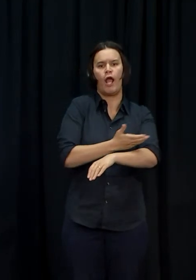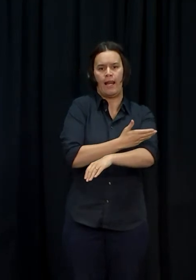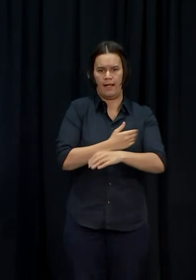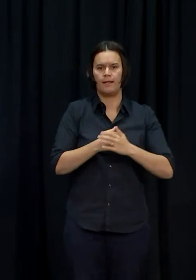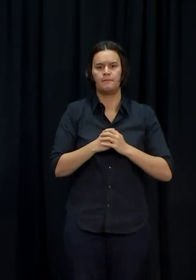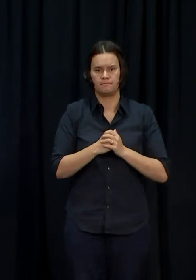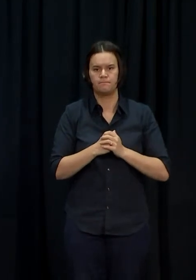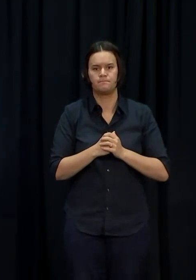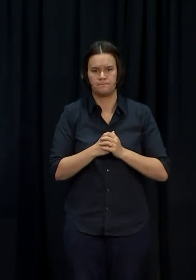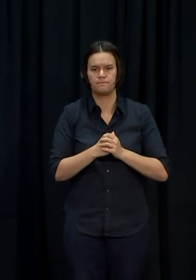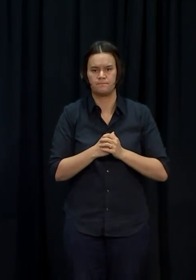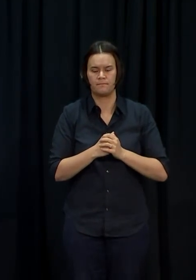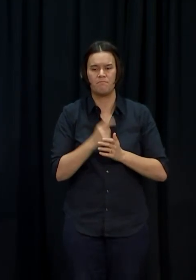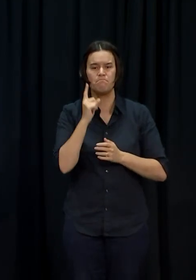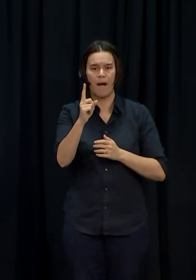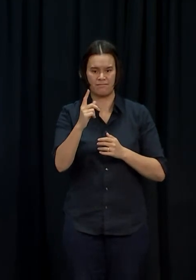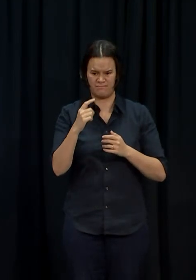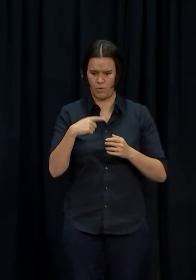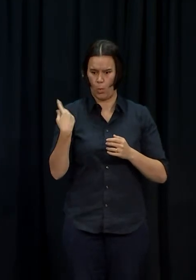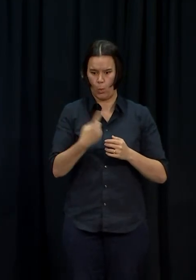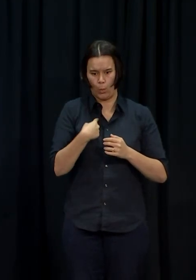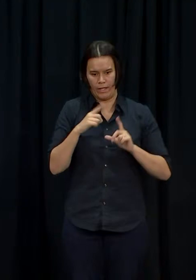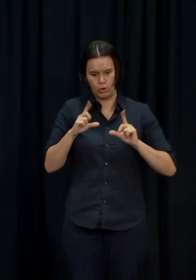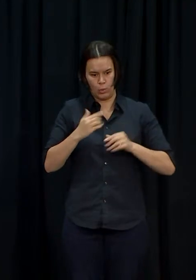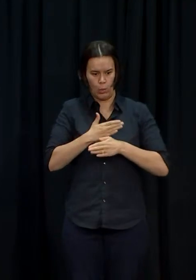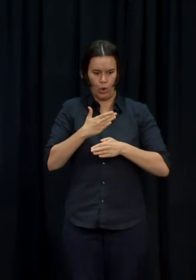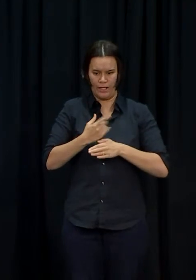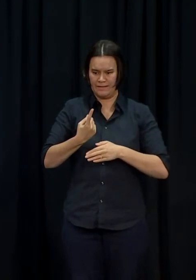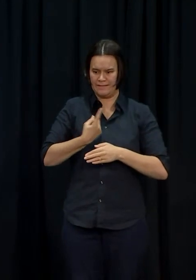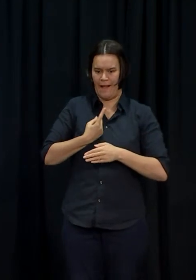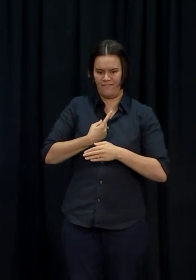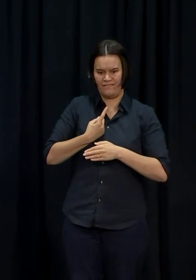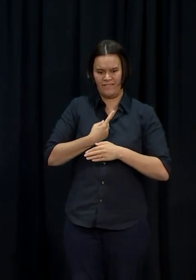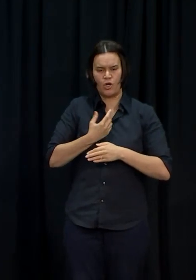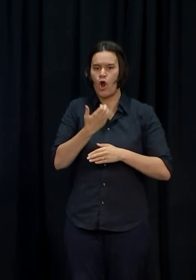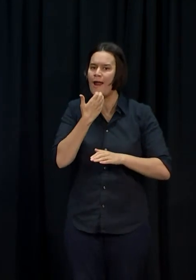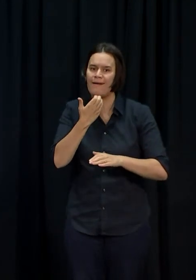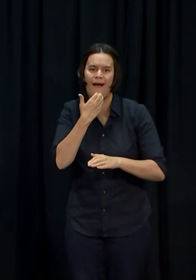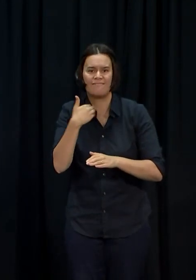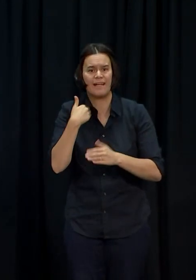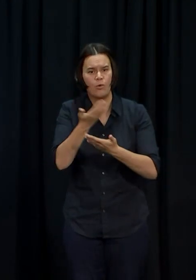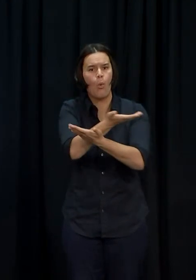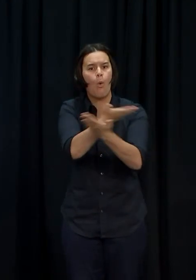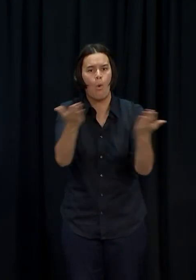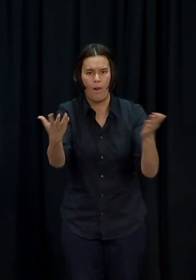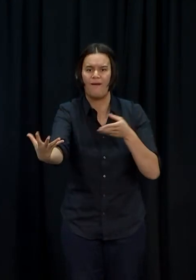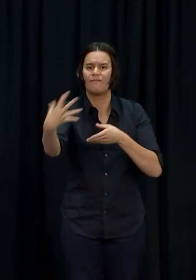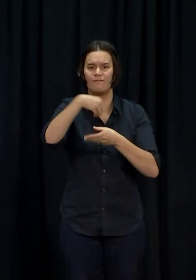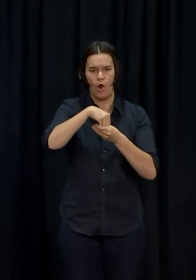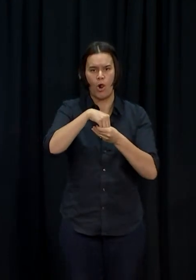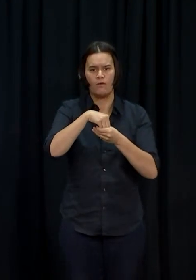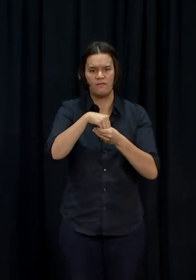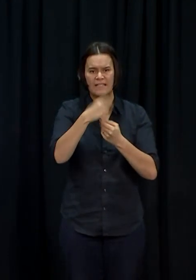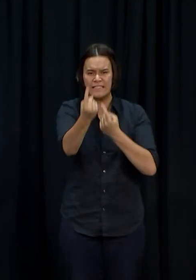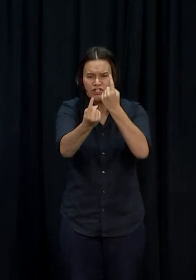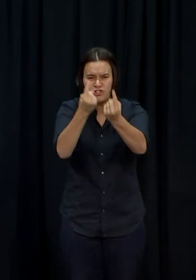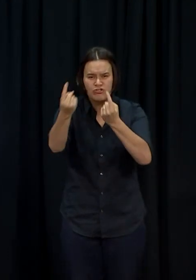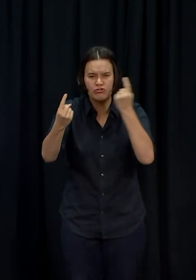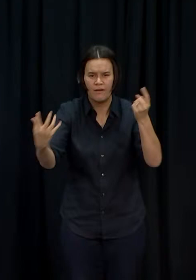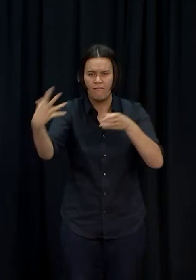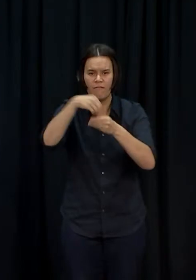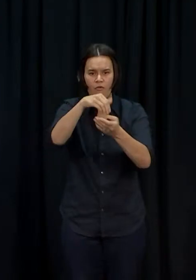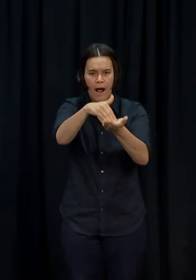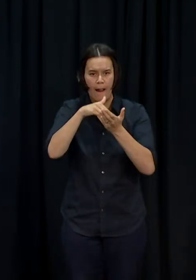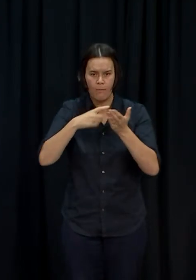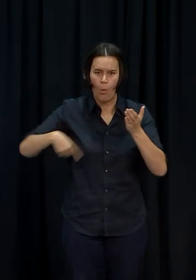it alone. As always, what each and every one of us can do as individuals will be what makes the difference to us